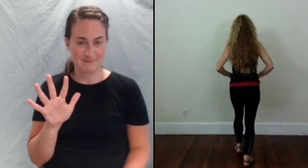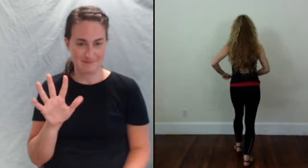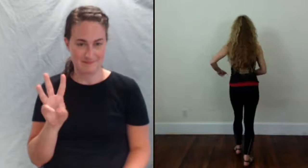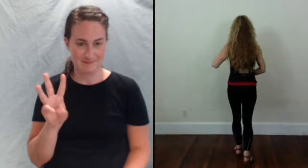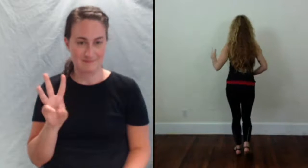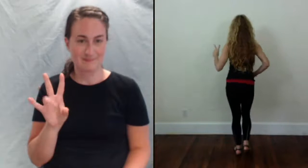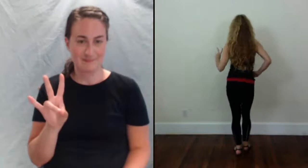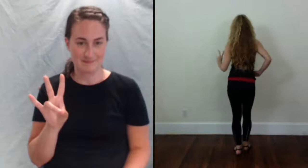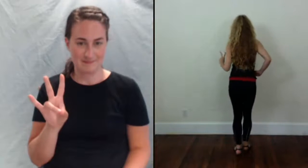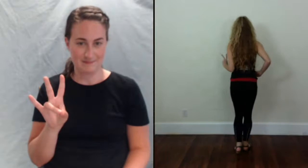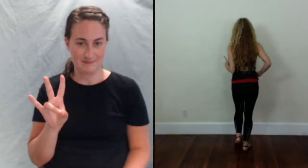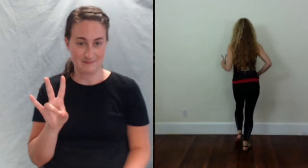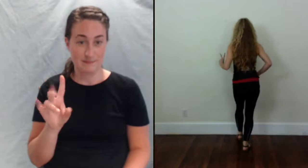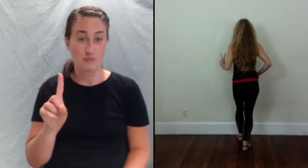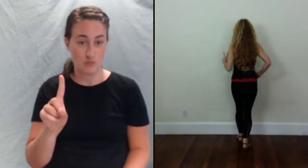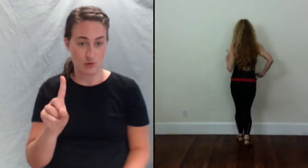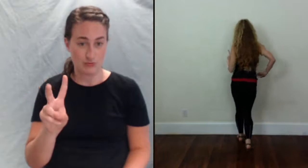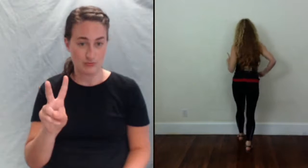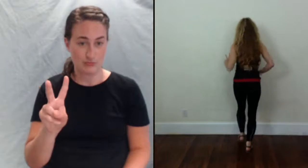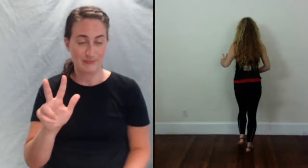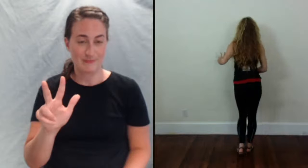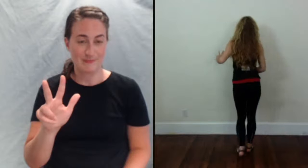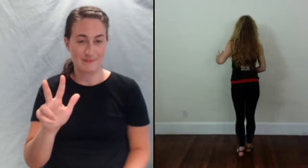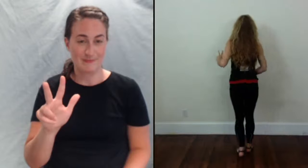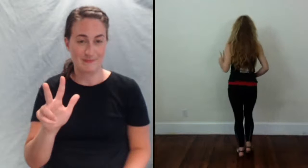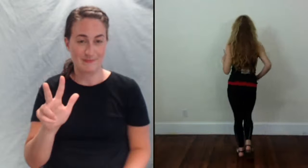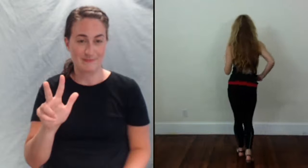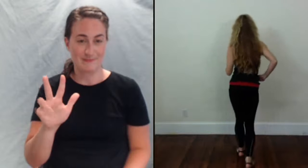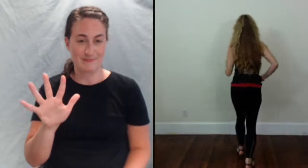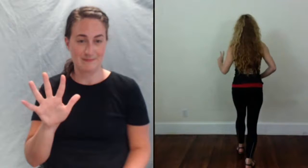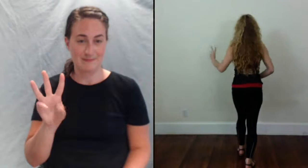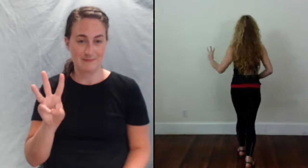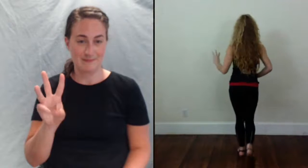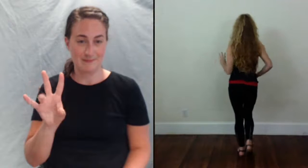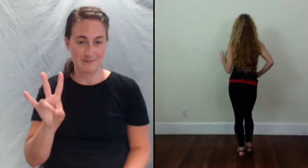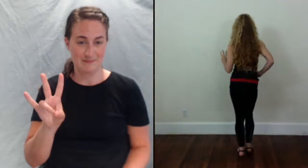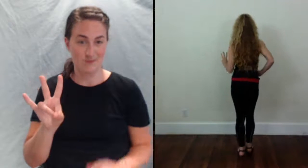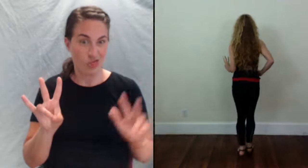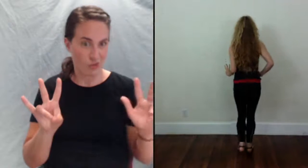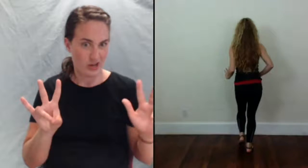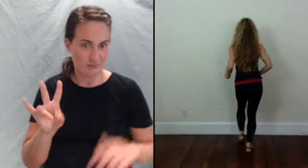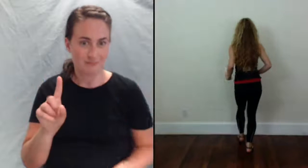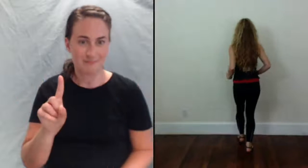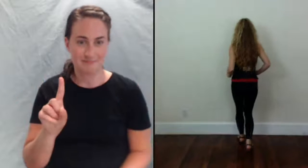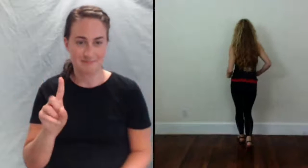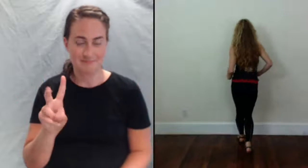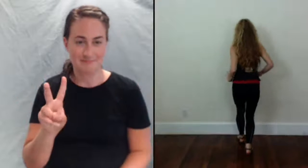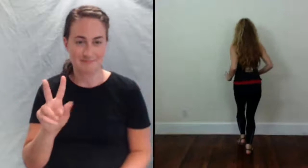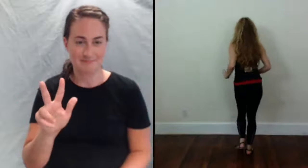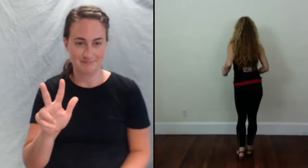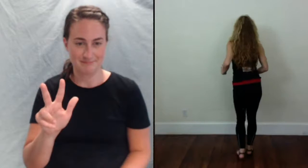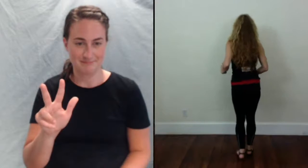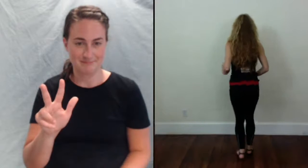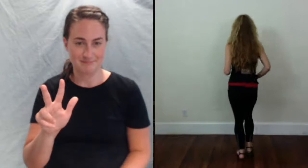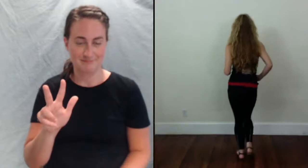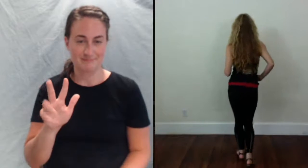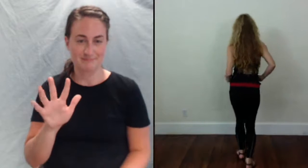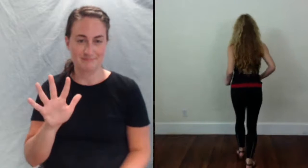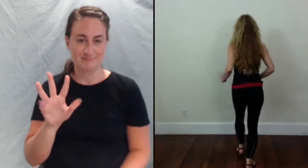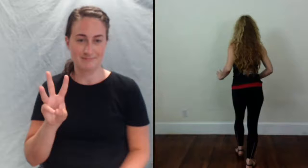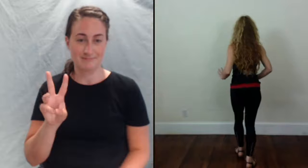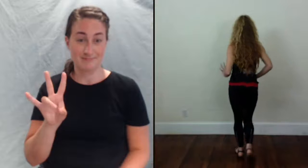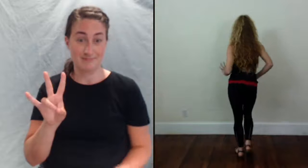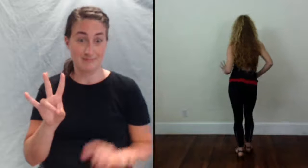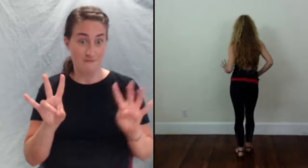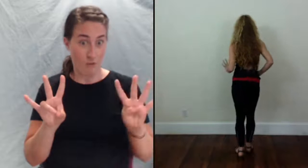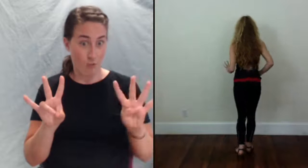and back. Number 2, basic and back. Number 3, and basic and